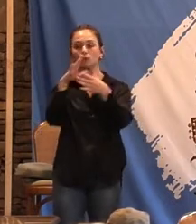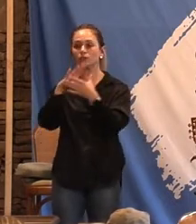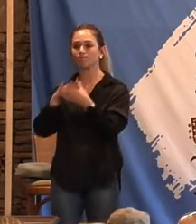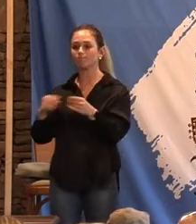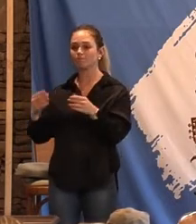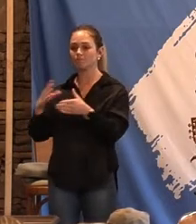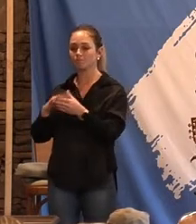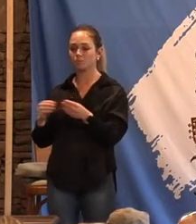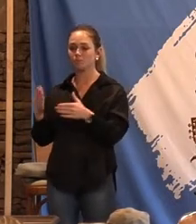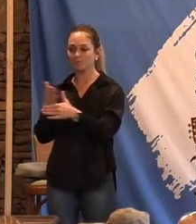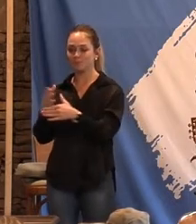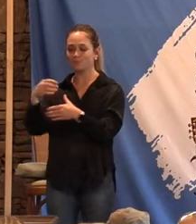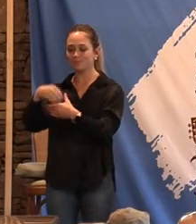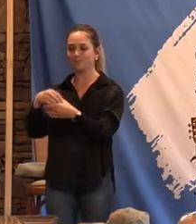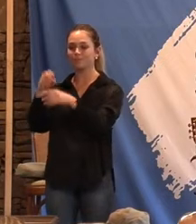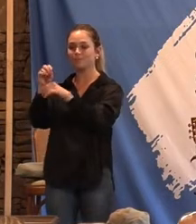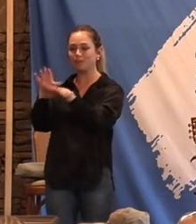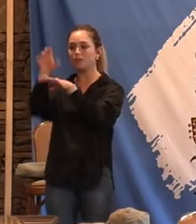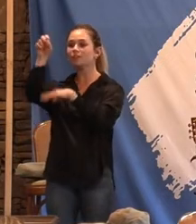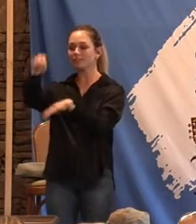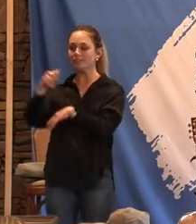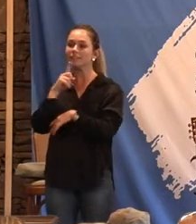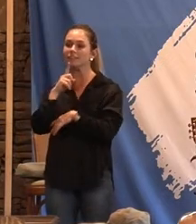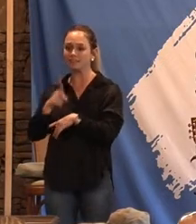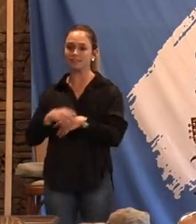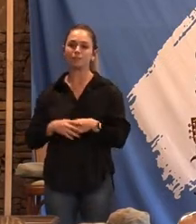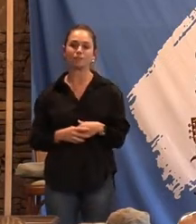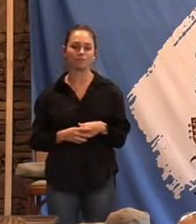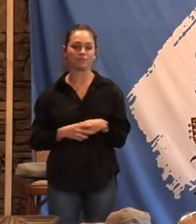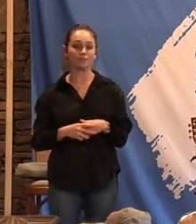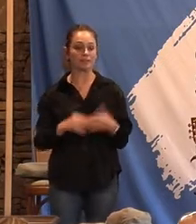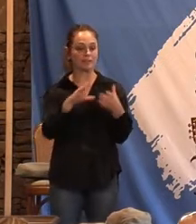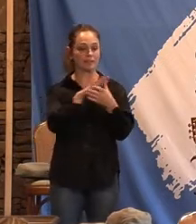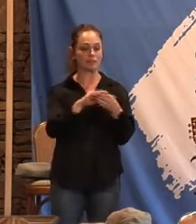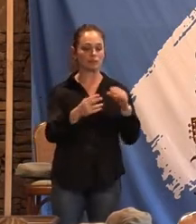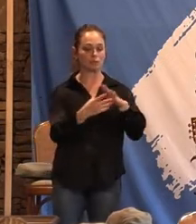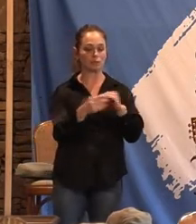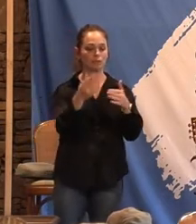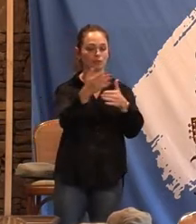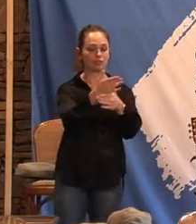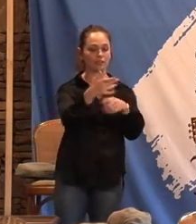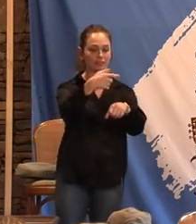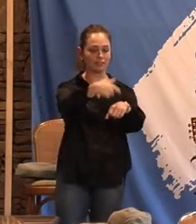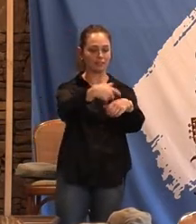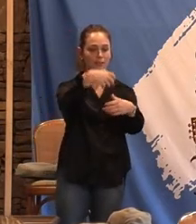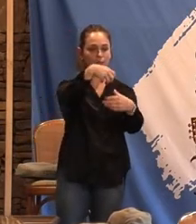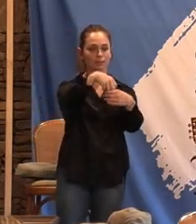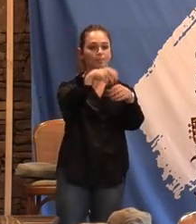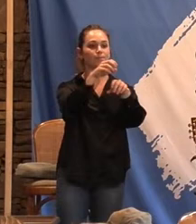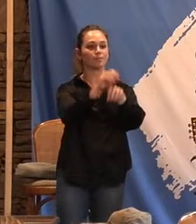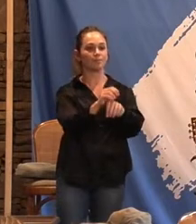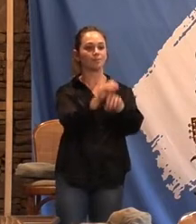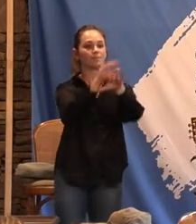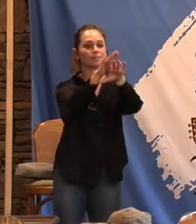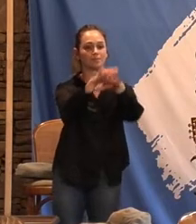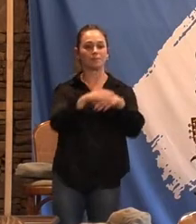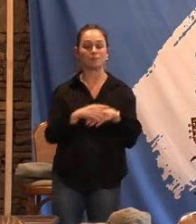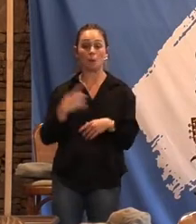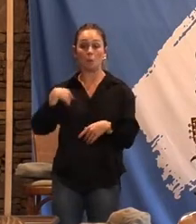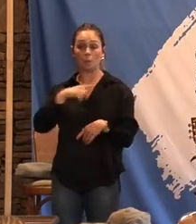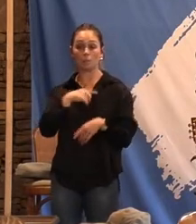It's storytelling time, yes it is. It's storytelling time in the mountain.